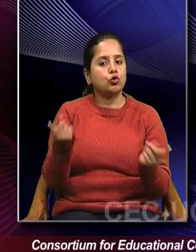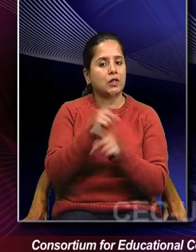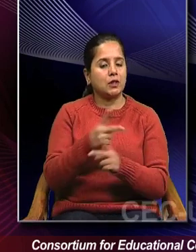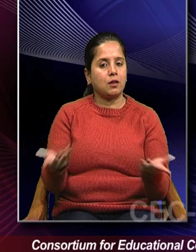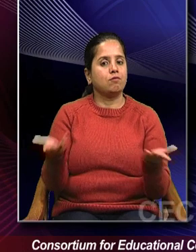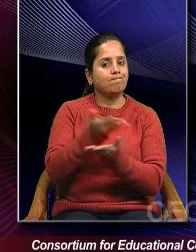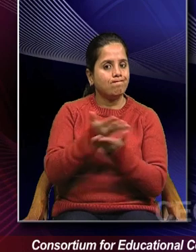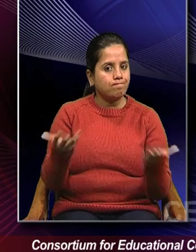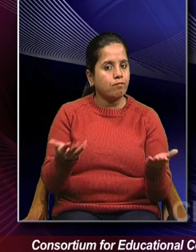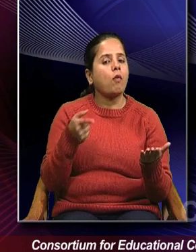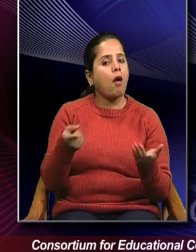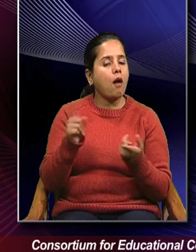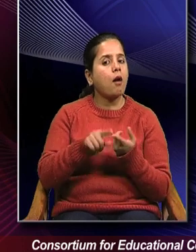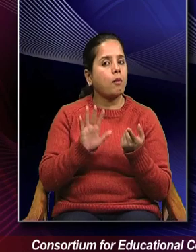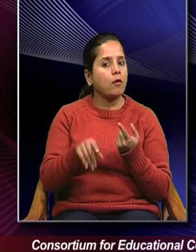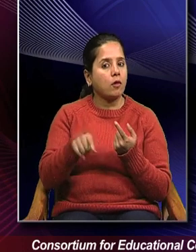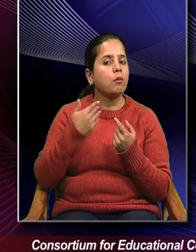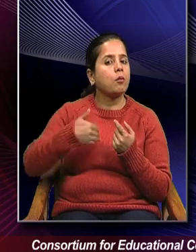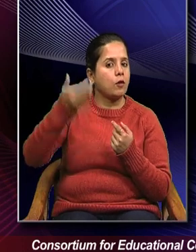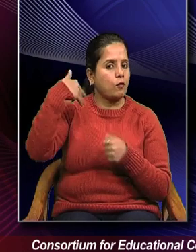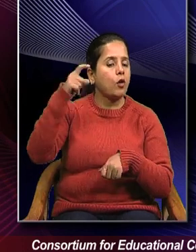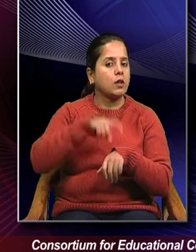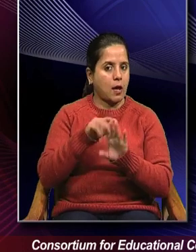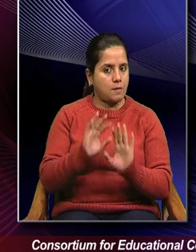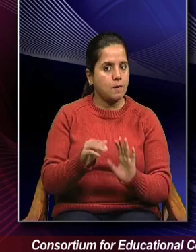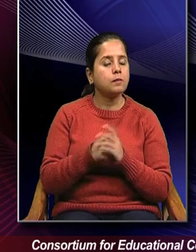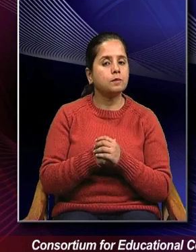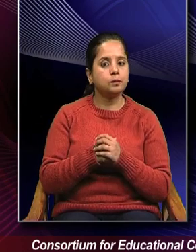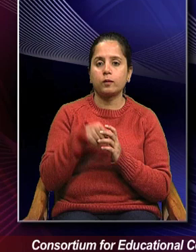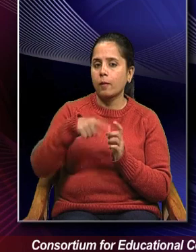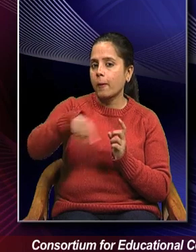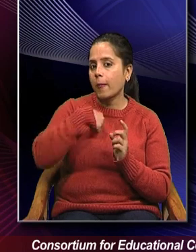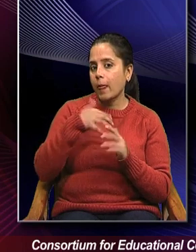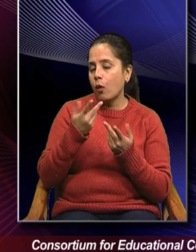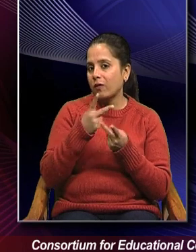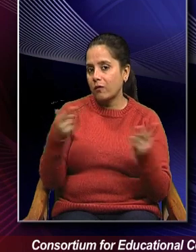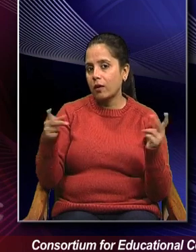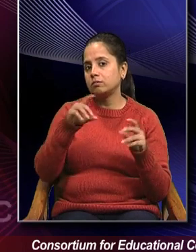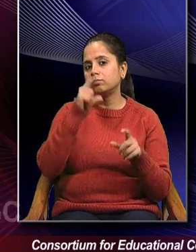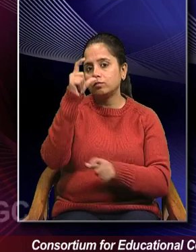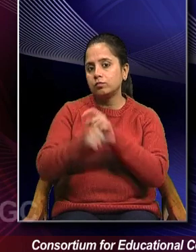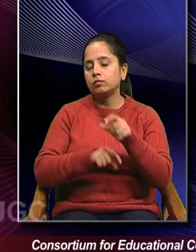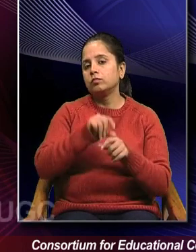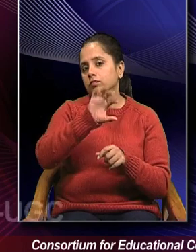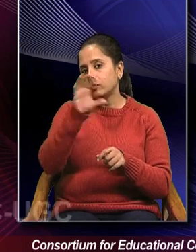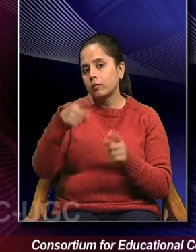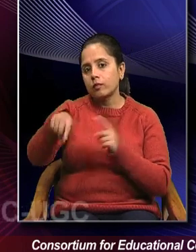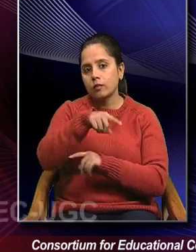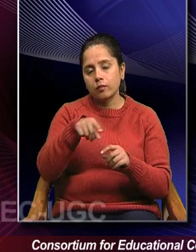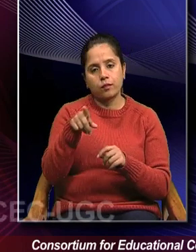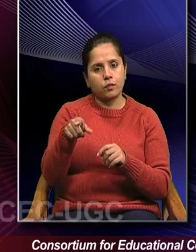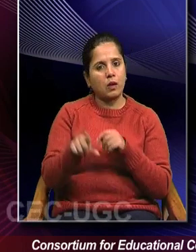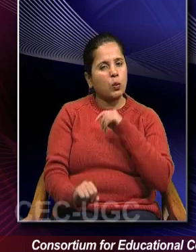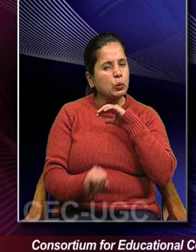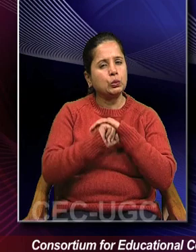was also happening at that point of time, and how the different industries which were at its